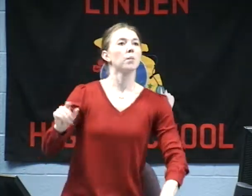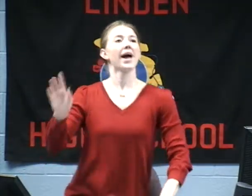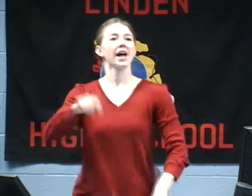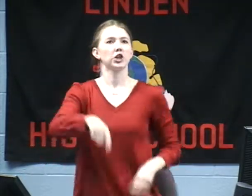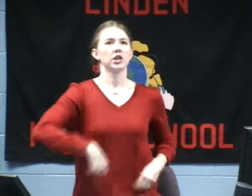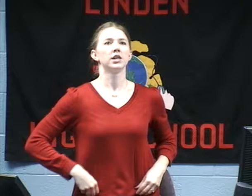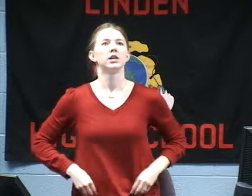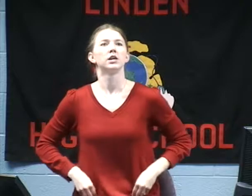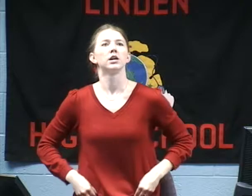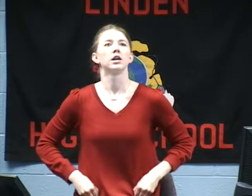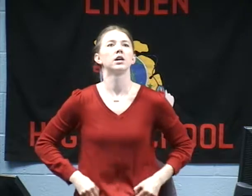Biology.